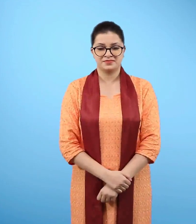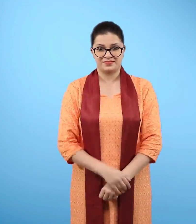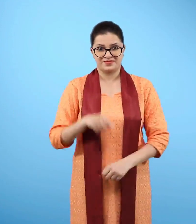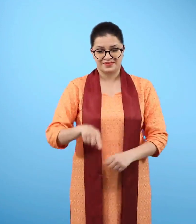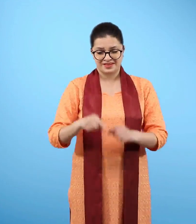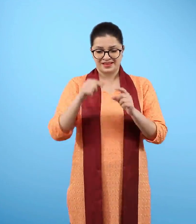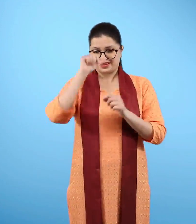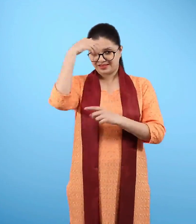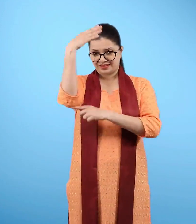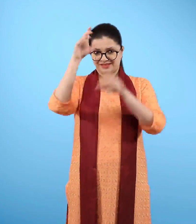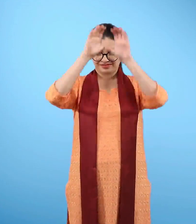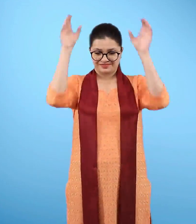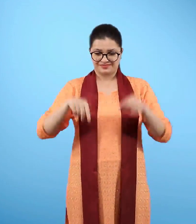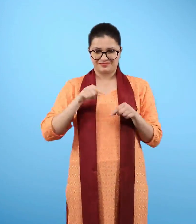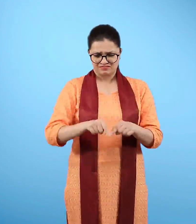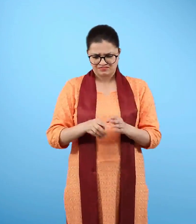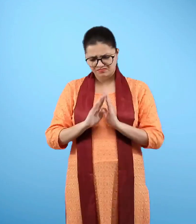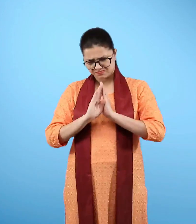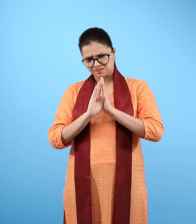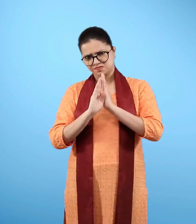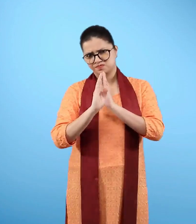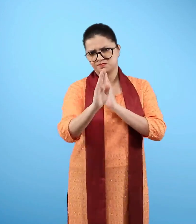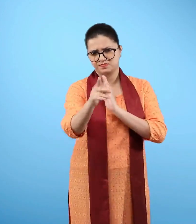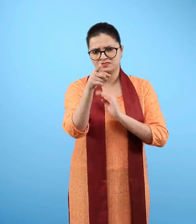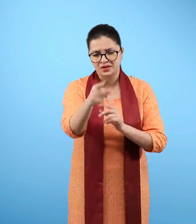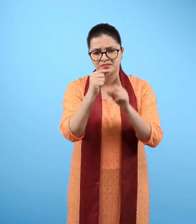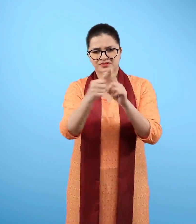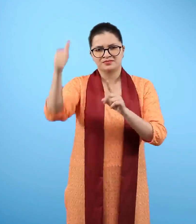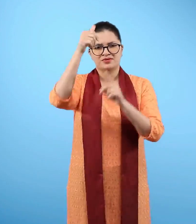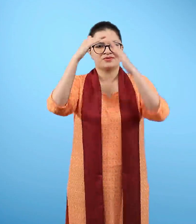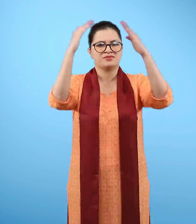the road which joins India Gate to Rashtrapati Bhavan.